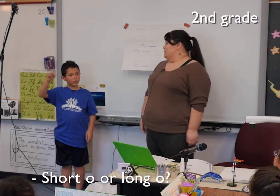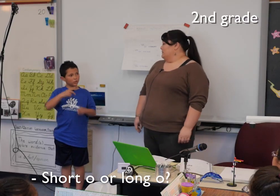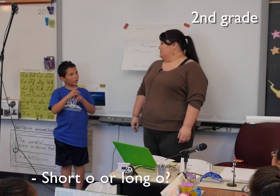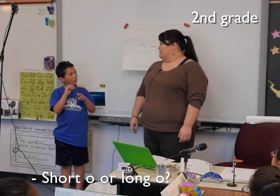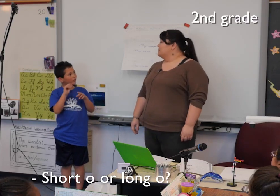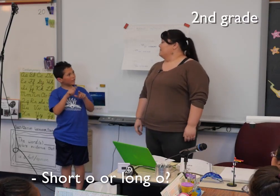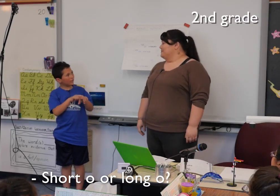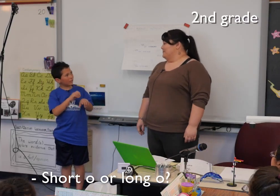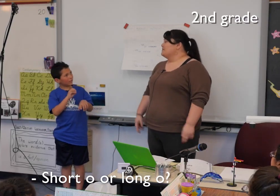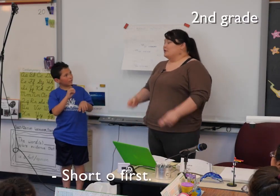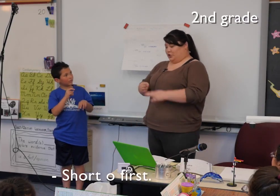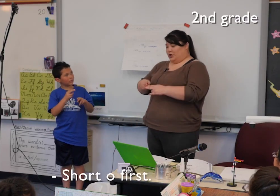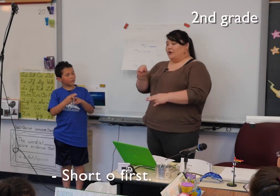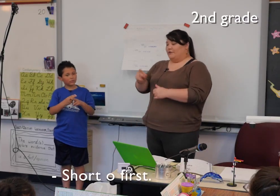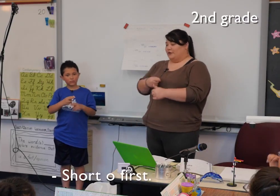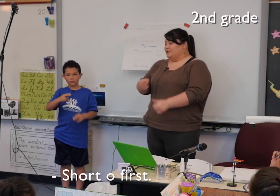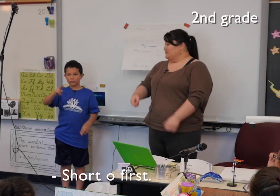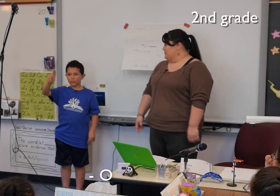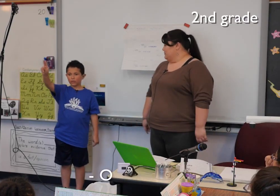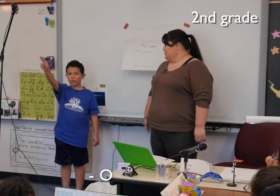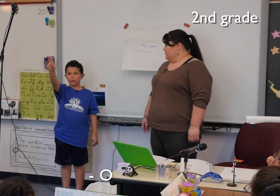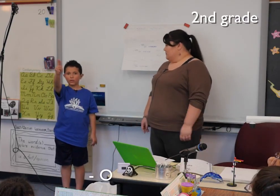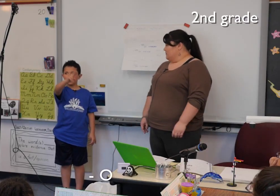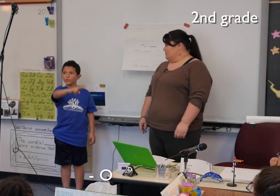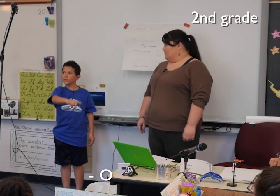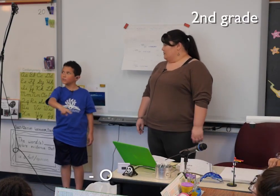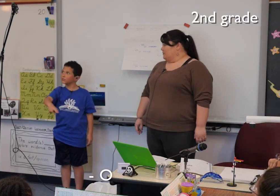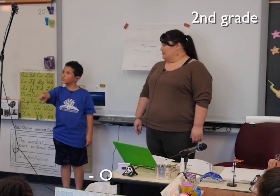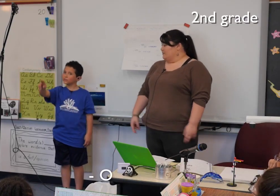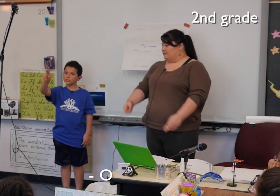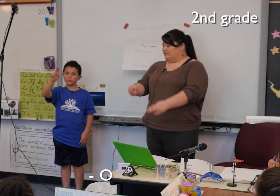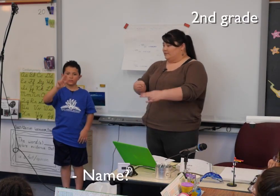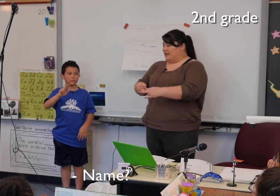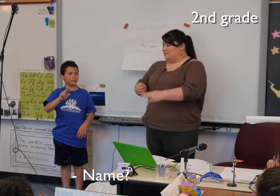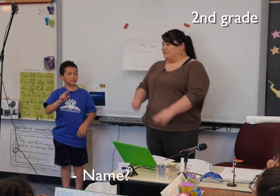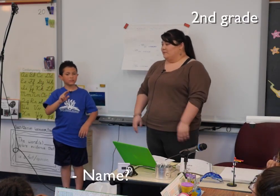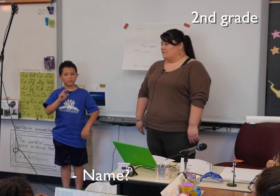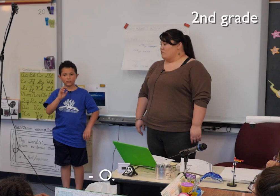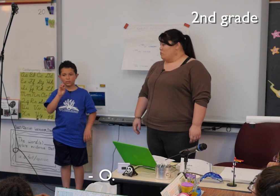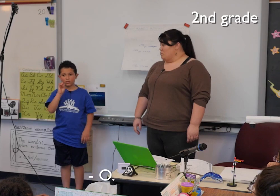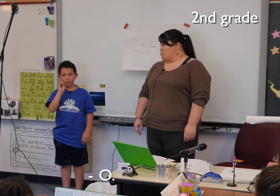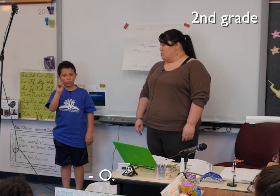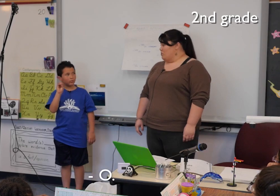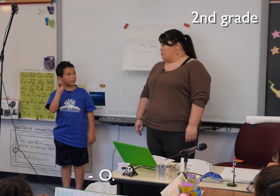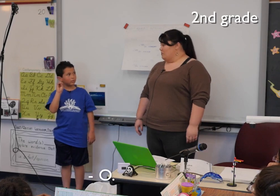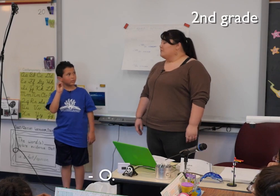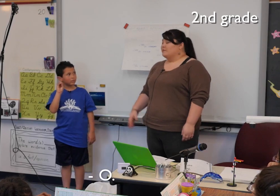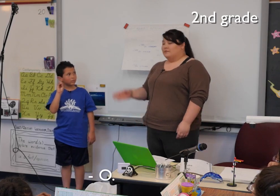Short O or long O? Short O first. O, Name, O,